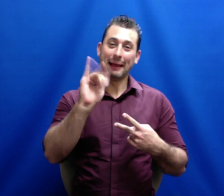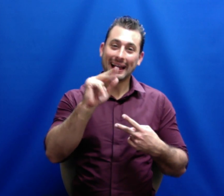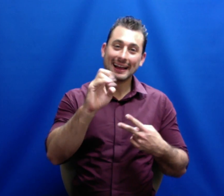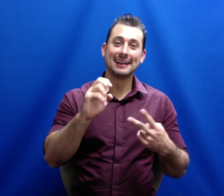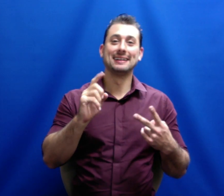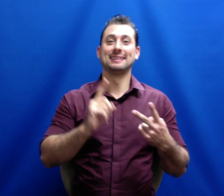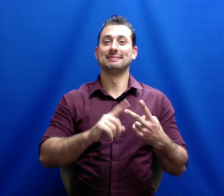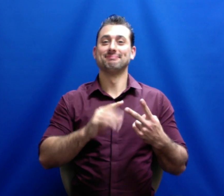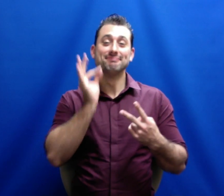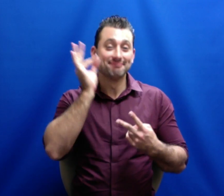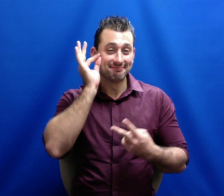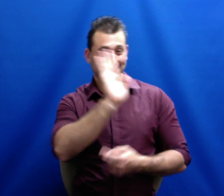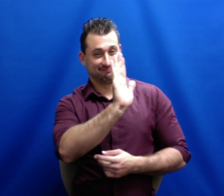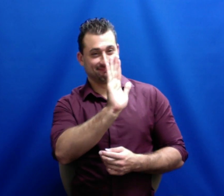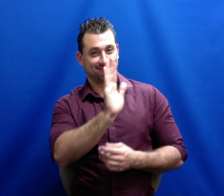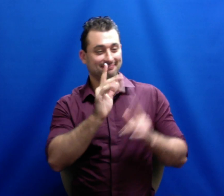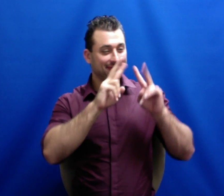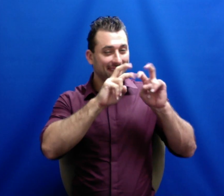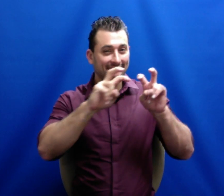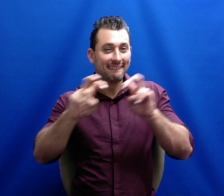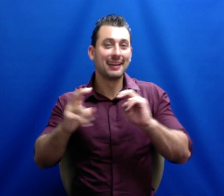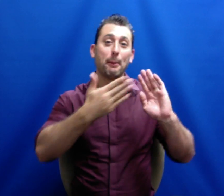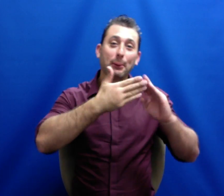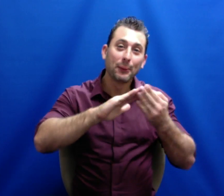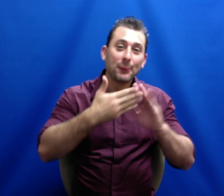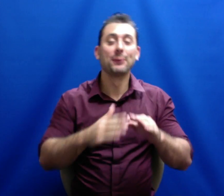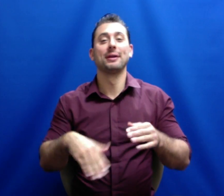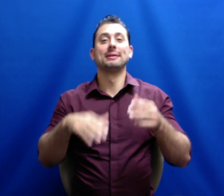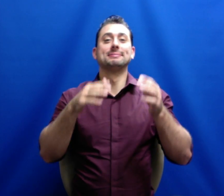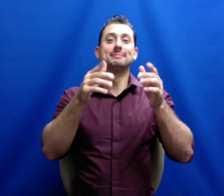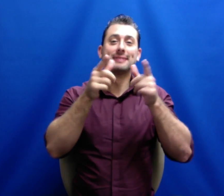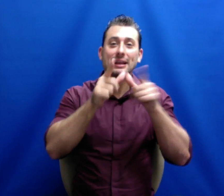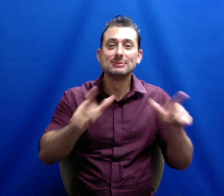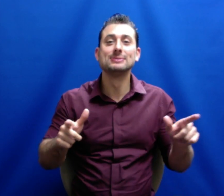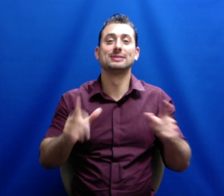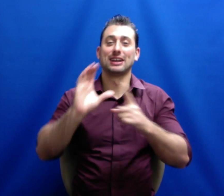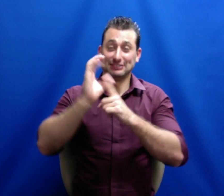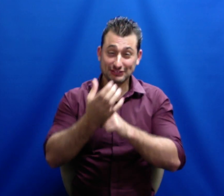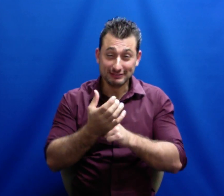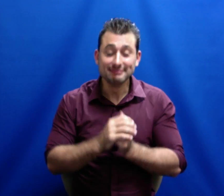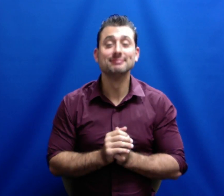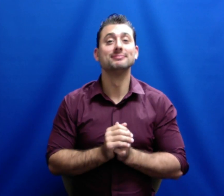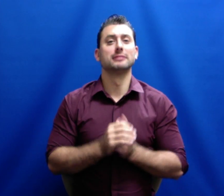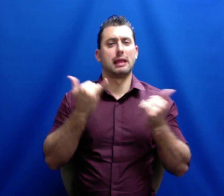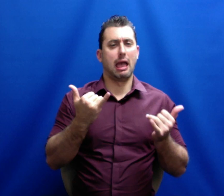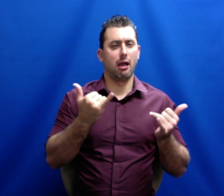Well, we've just explained about both Maine and the Inuit people, their communities, their language, and their